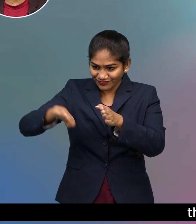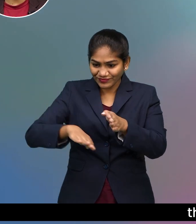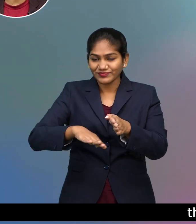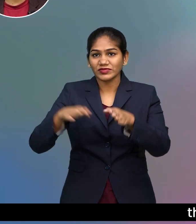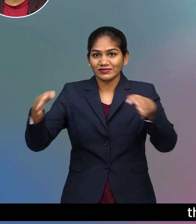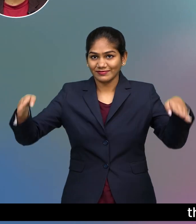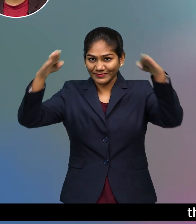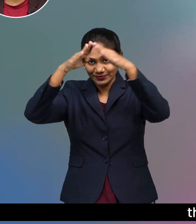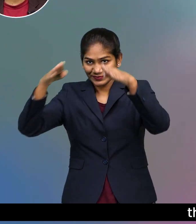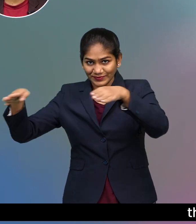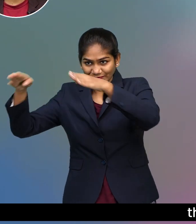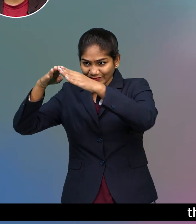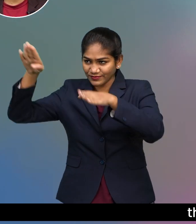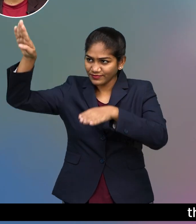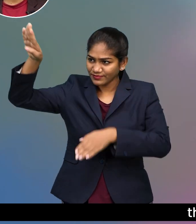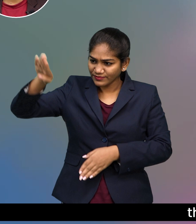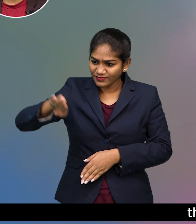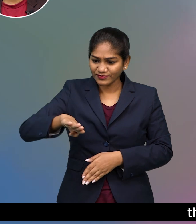steep slopes,